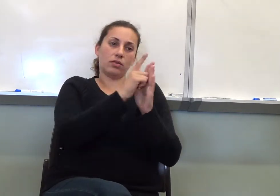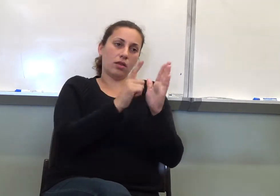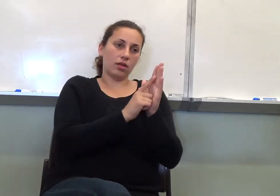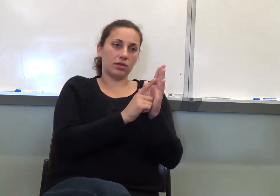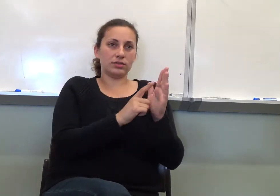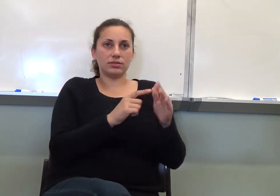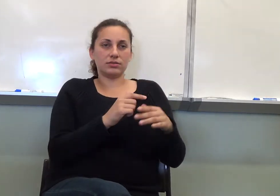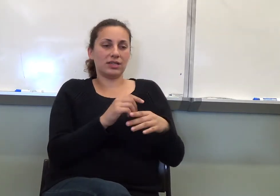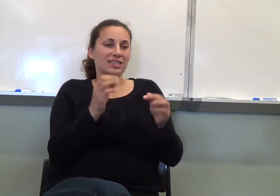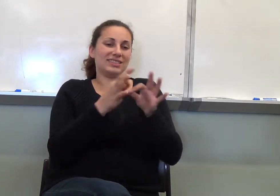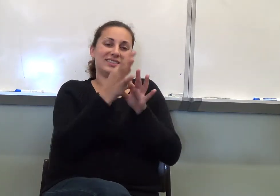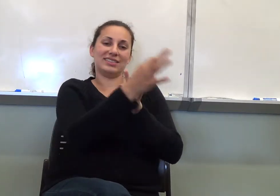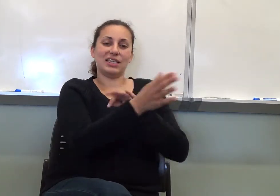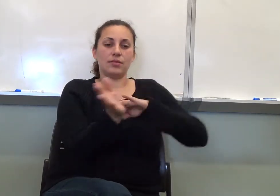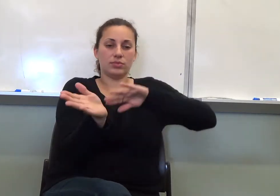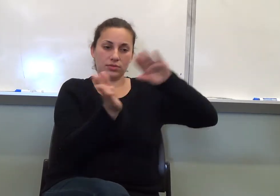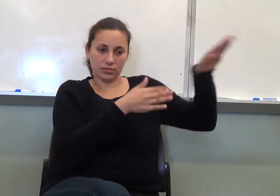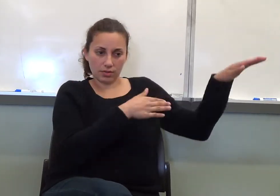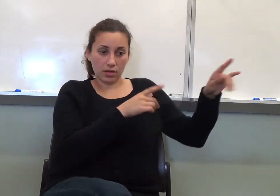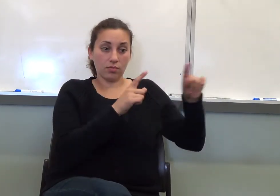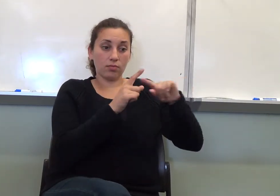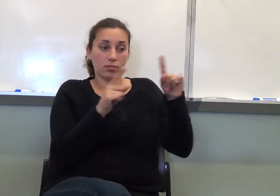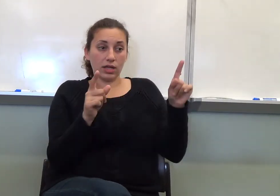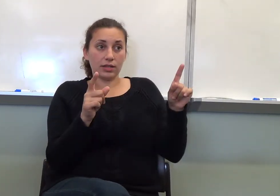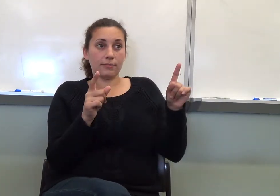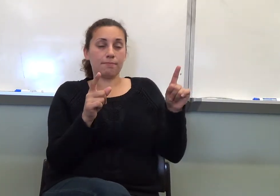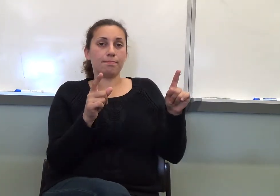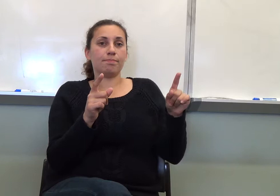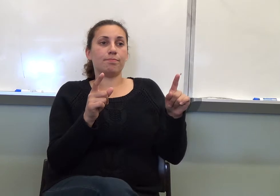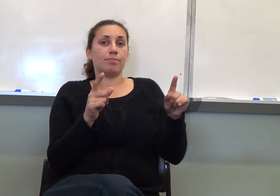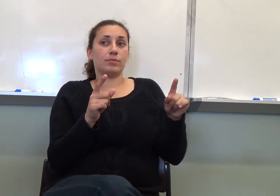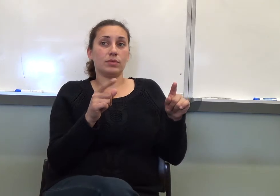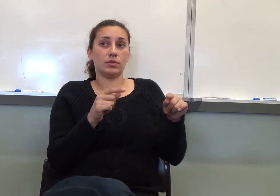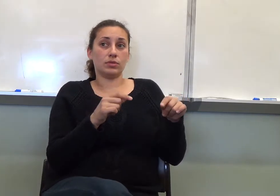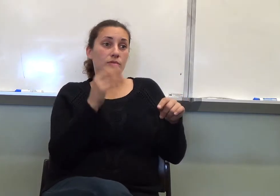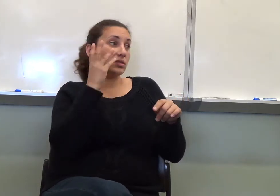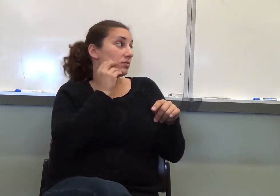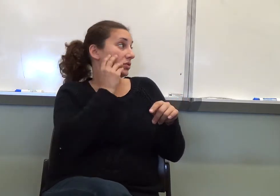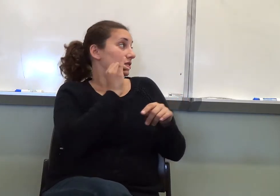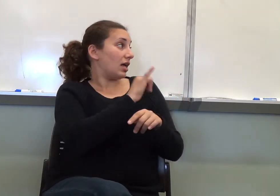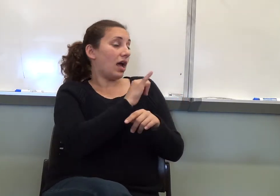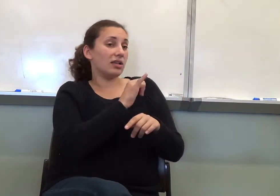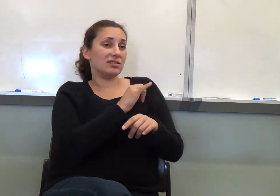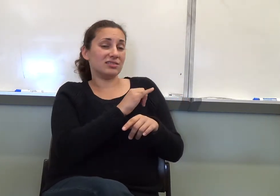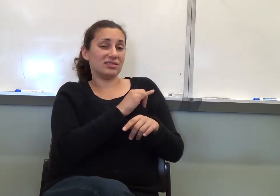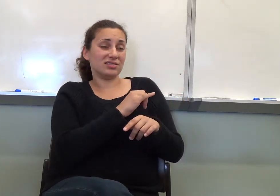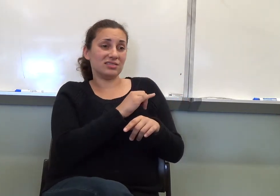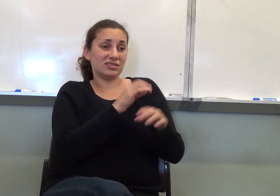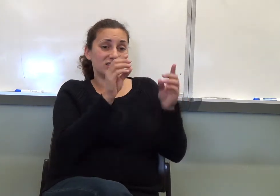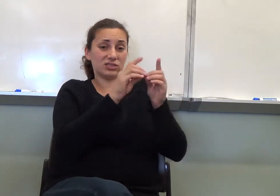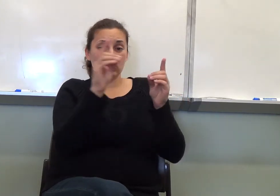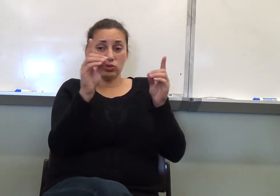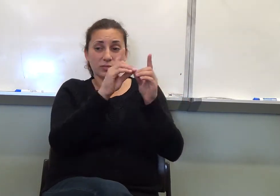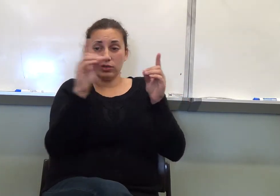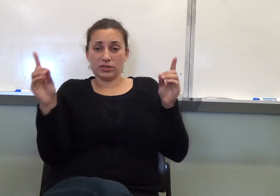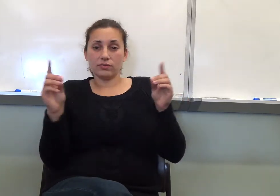that. But, you know, if you go through all that, you increase the chance of error. That's the problem. So to reduce the